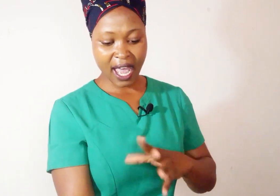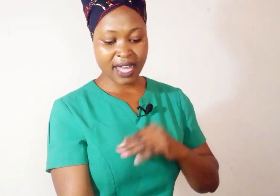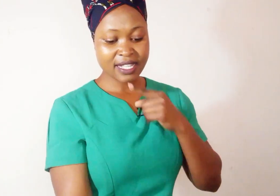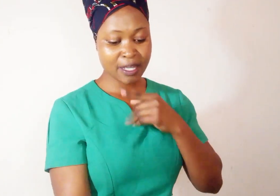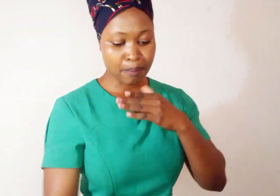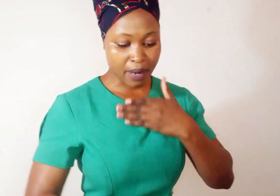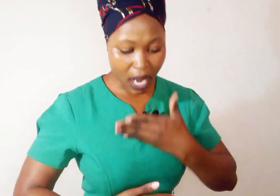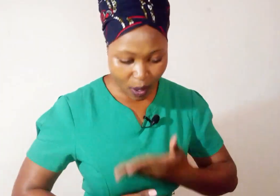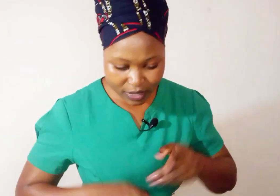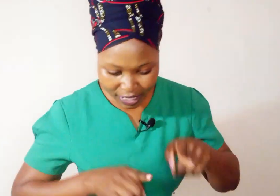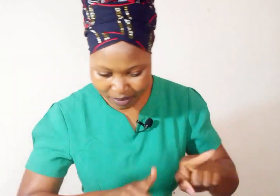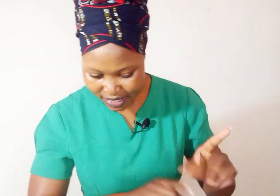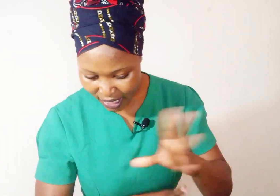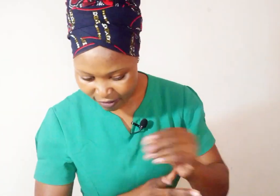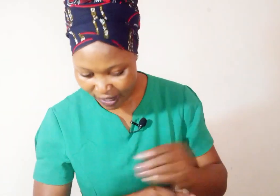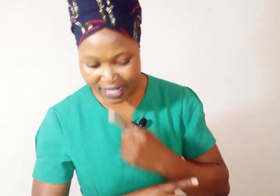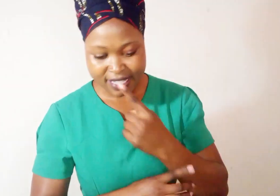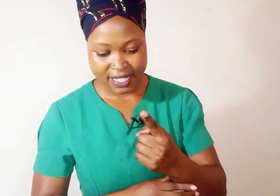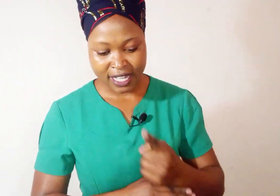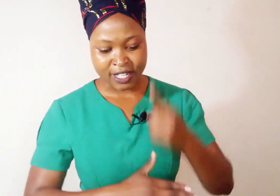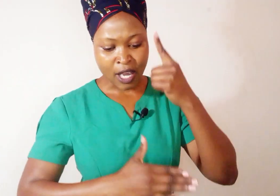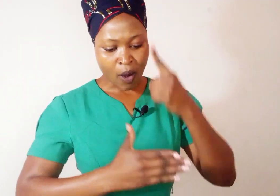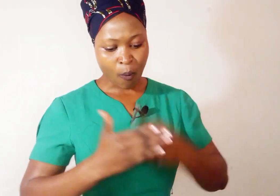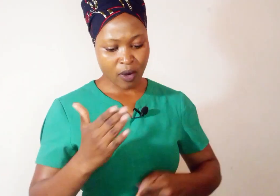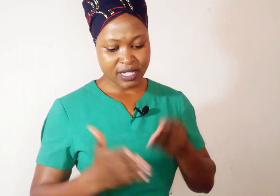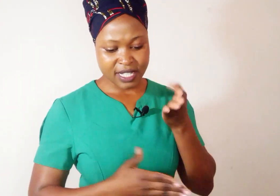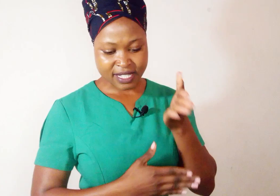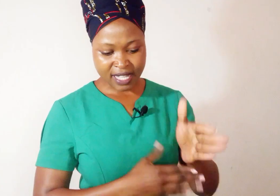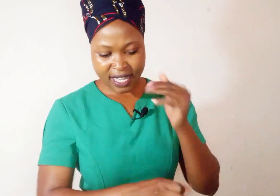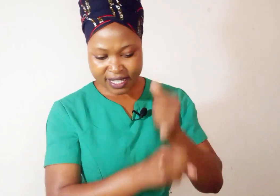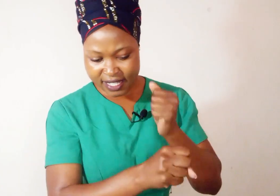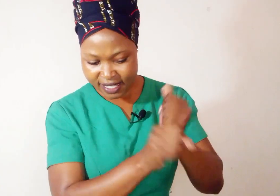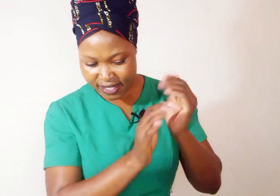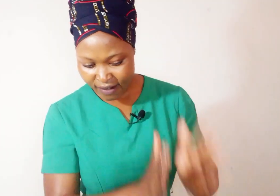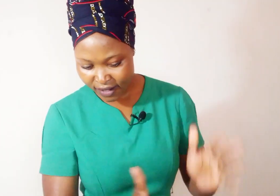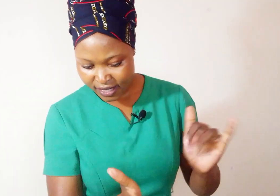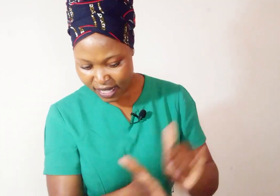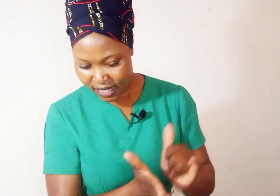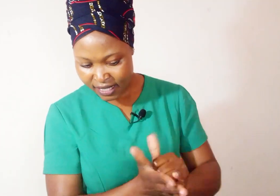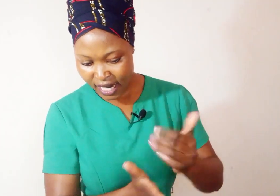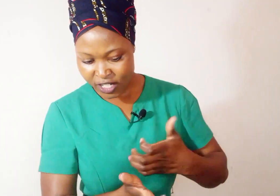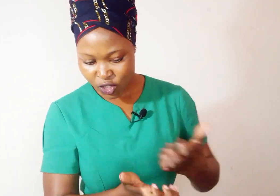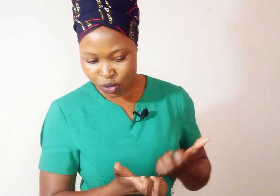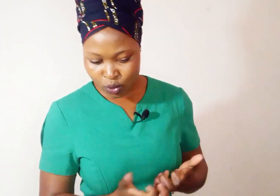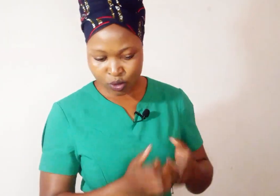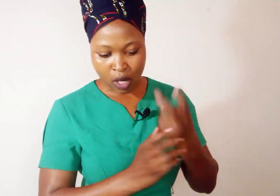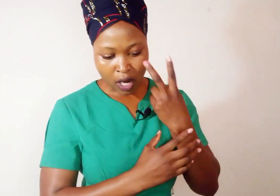And he bowed himself and said, "What is thy servant that I should